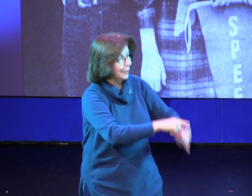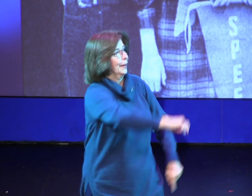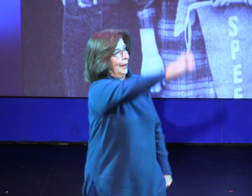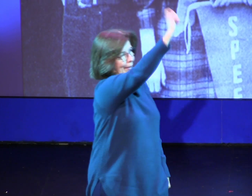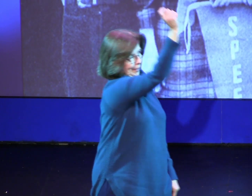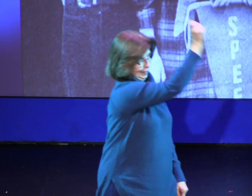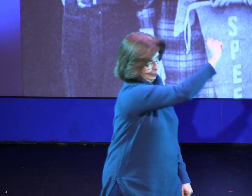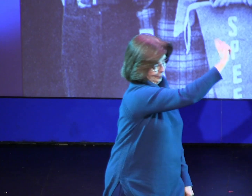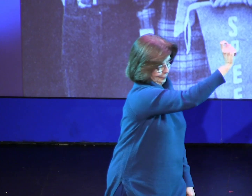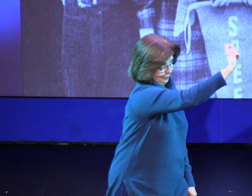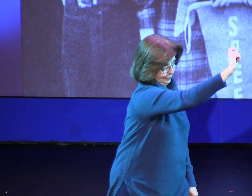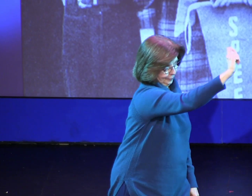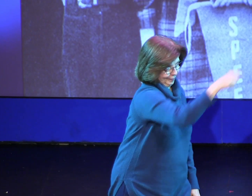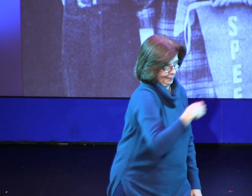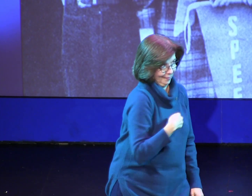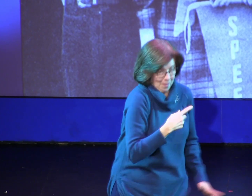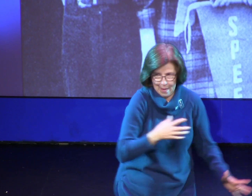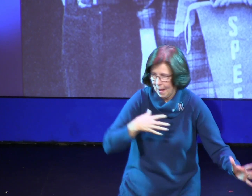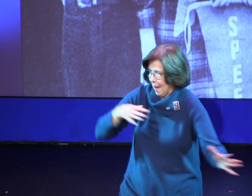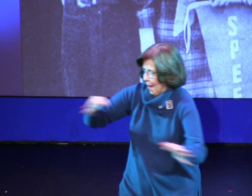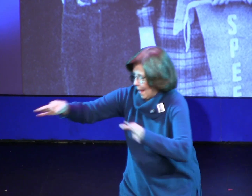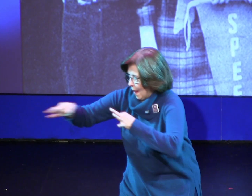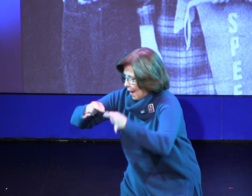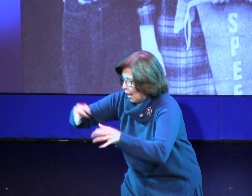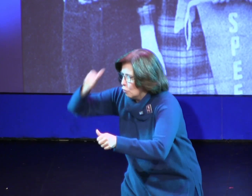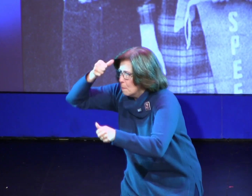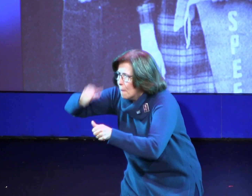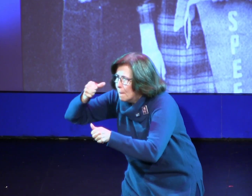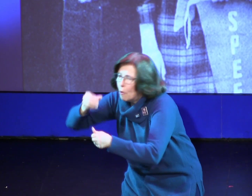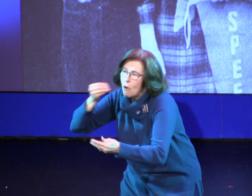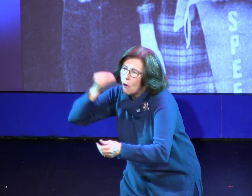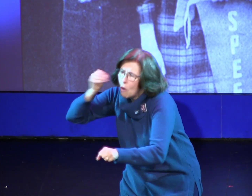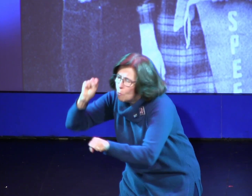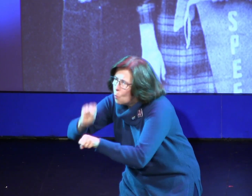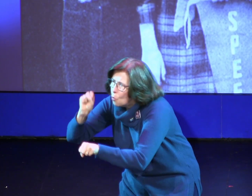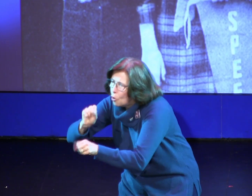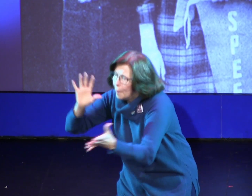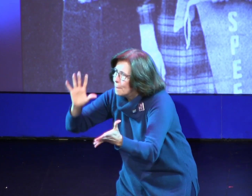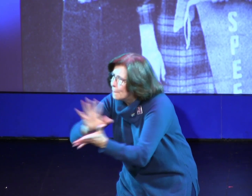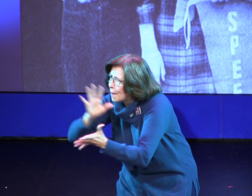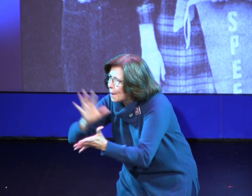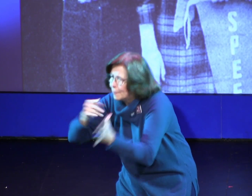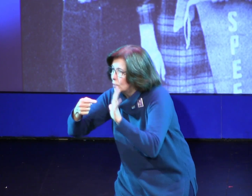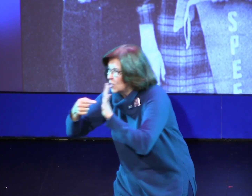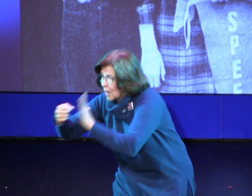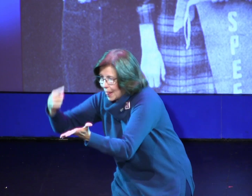Again, the teacher turned her back to us to write on the blackboard, and this was my moment. I turned to my classmate and I started to sign again, but